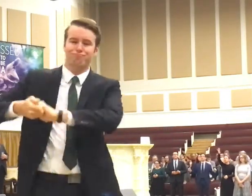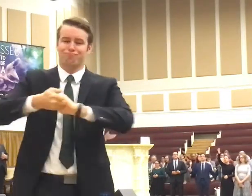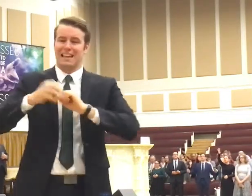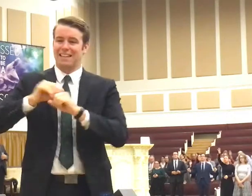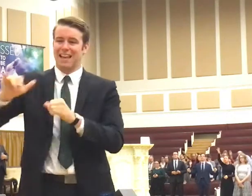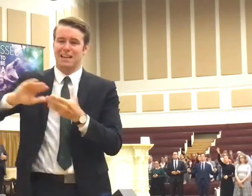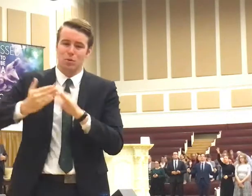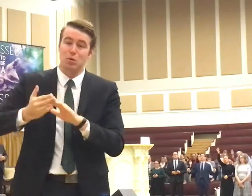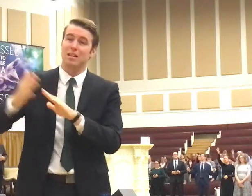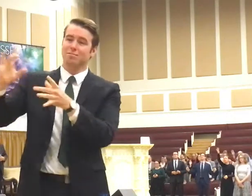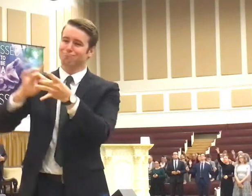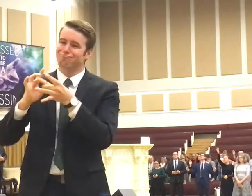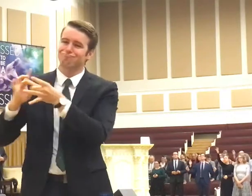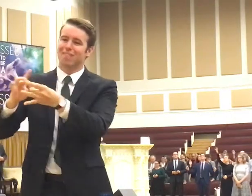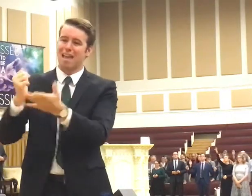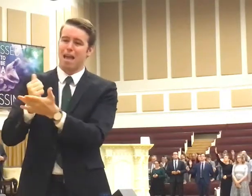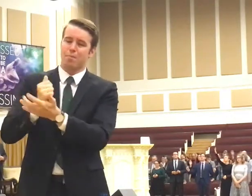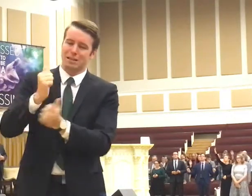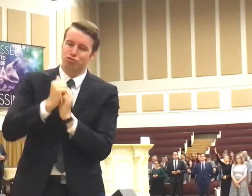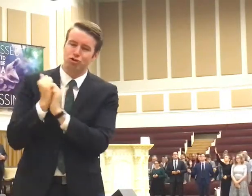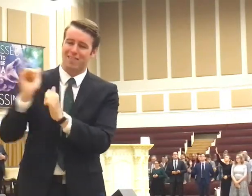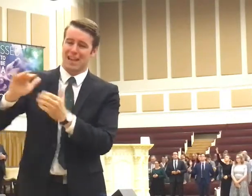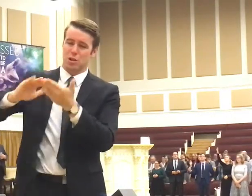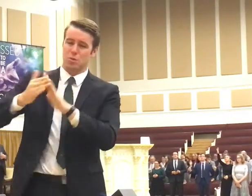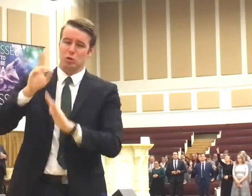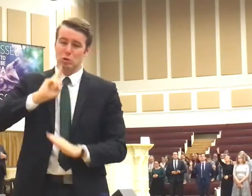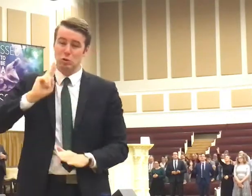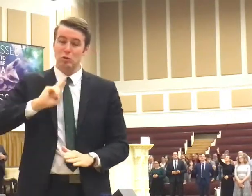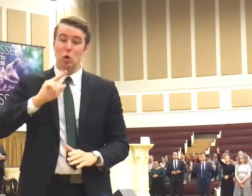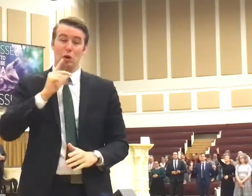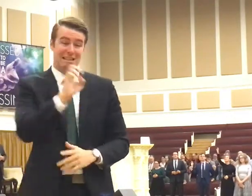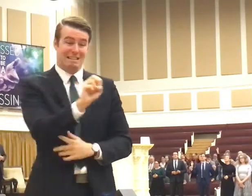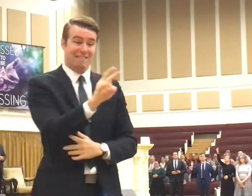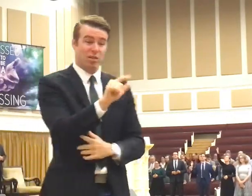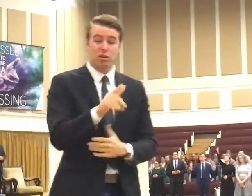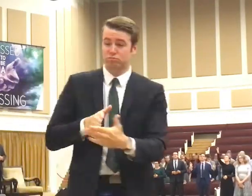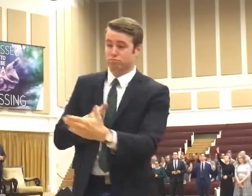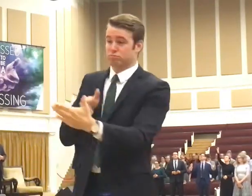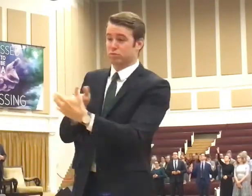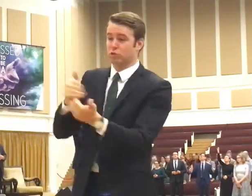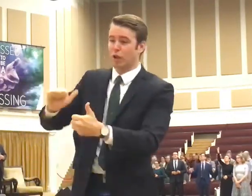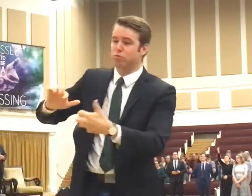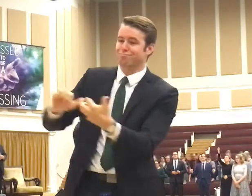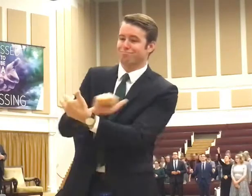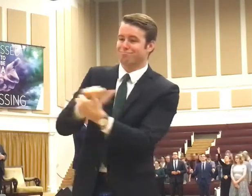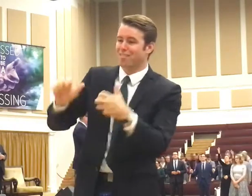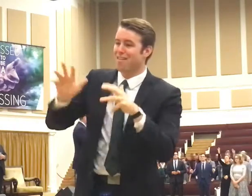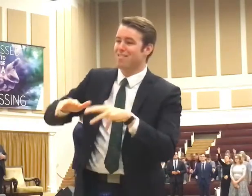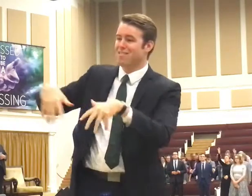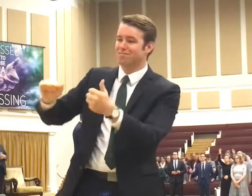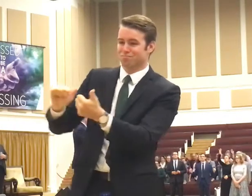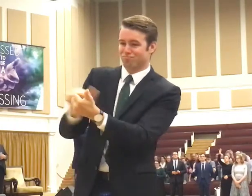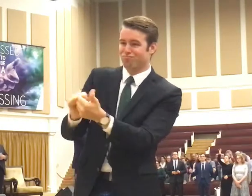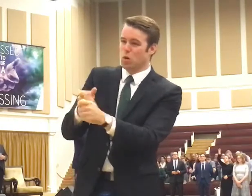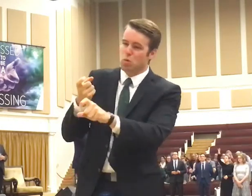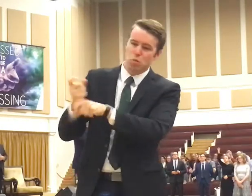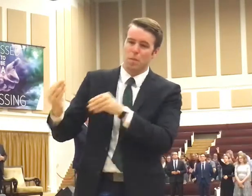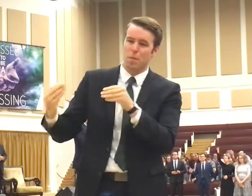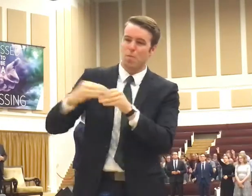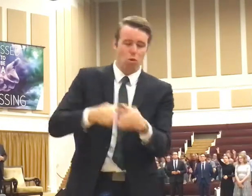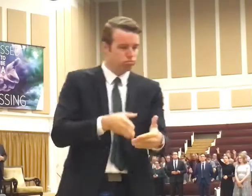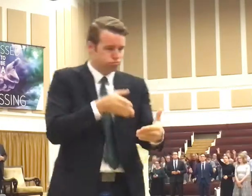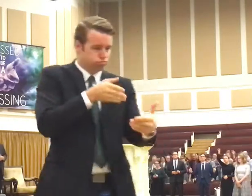community. Bring people together to help one another. We pray against the forces of evil that would loot and would take and would run even further. And